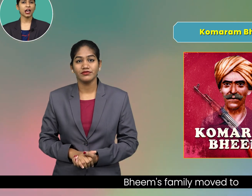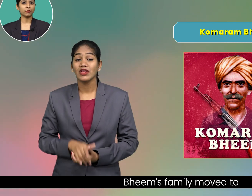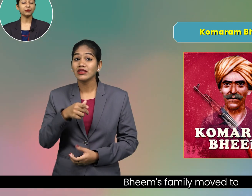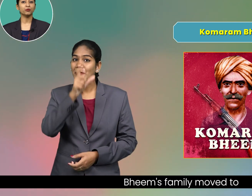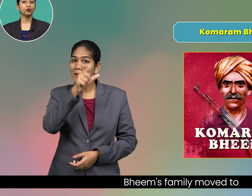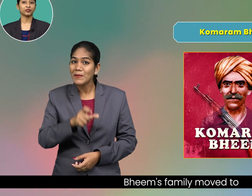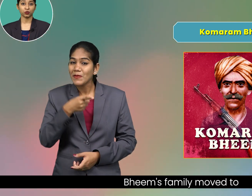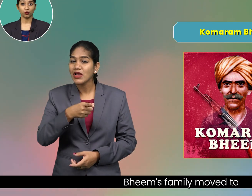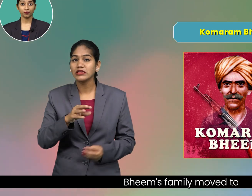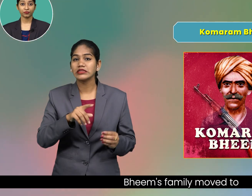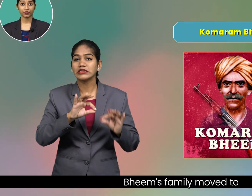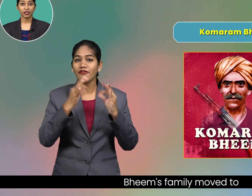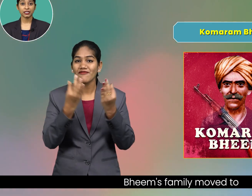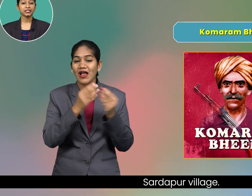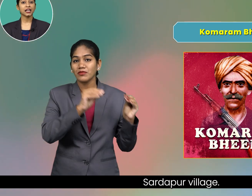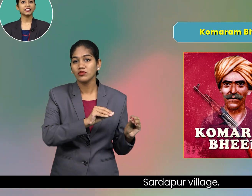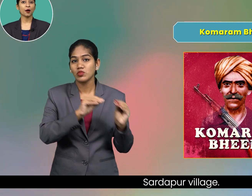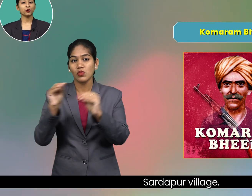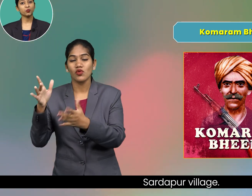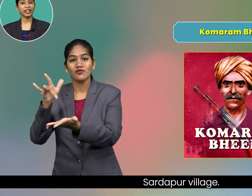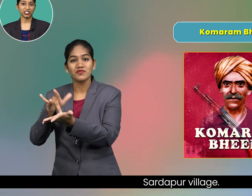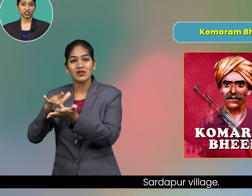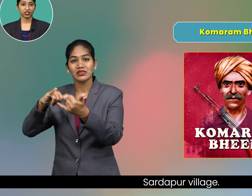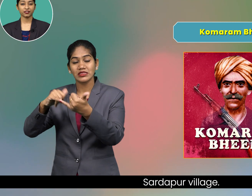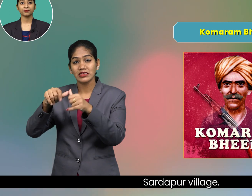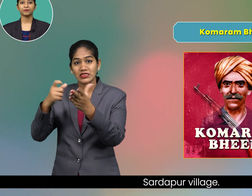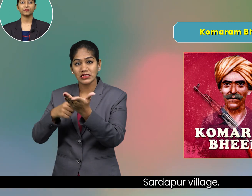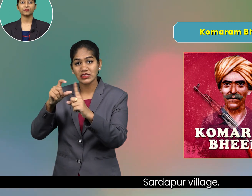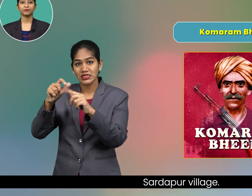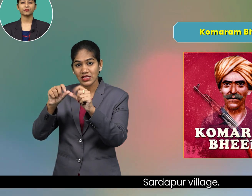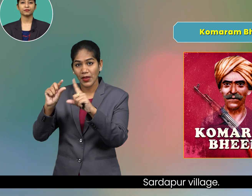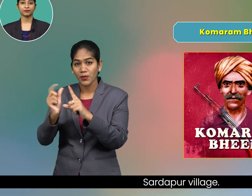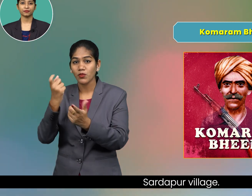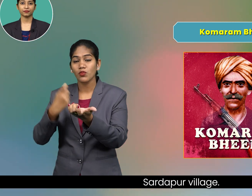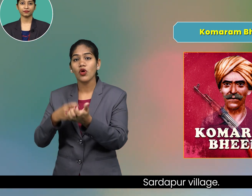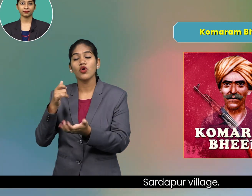Bhim's family moved to Sardhapur village.